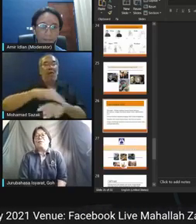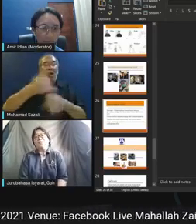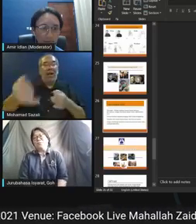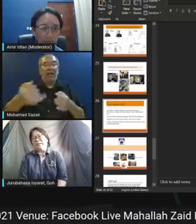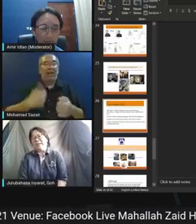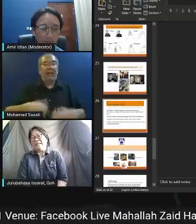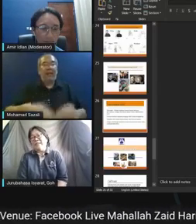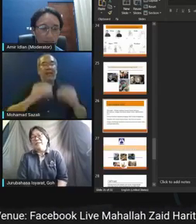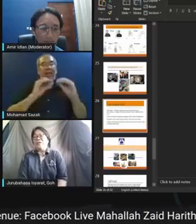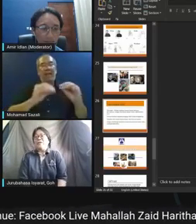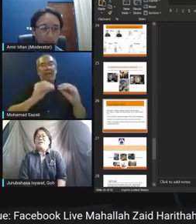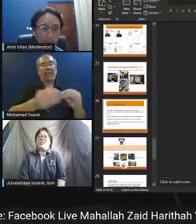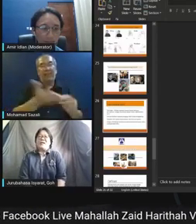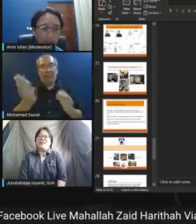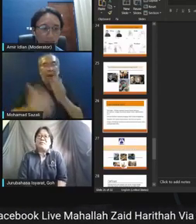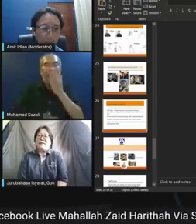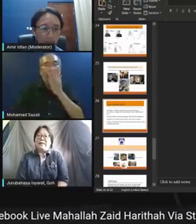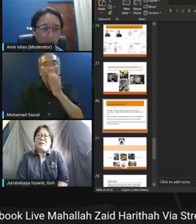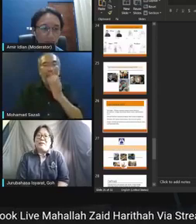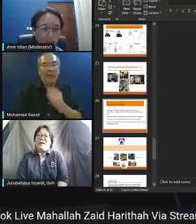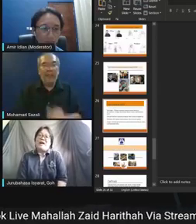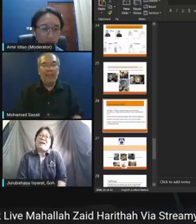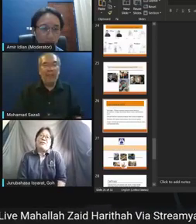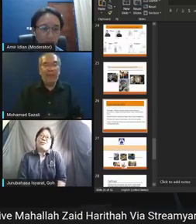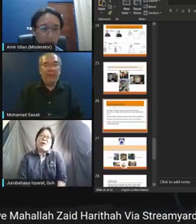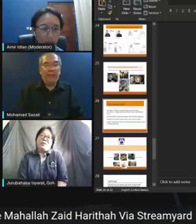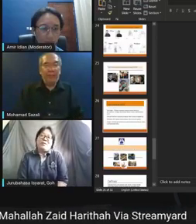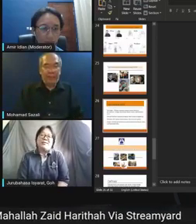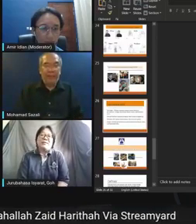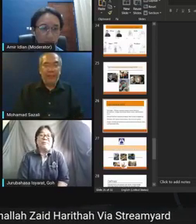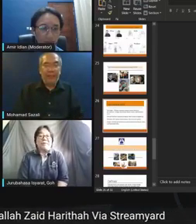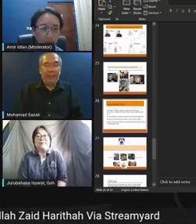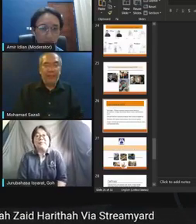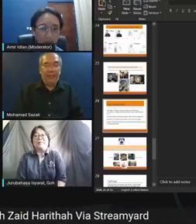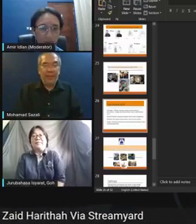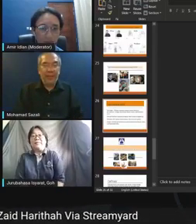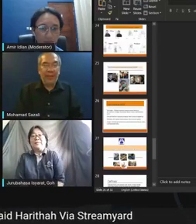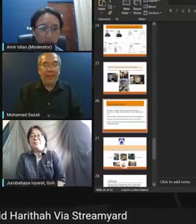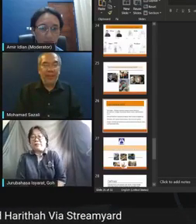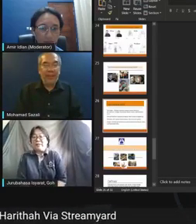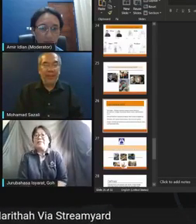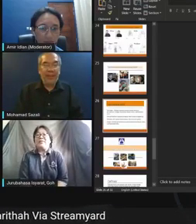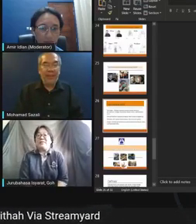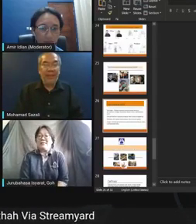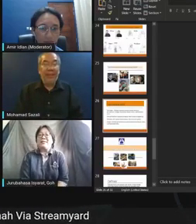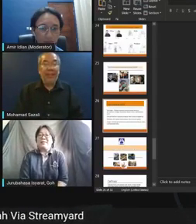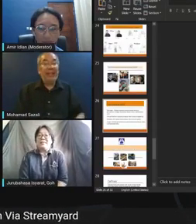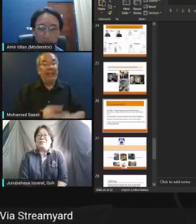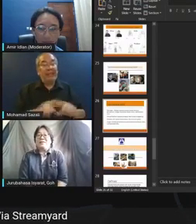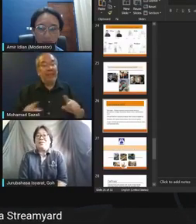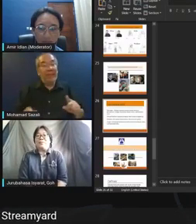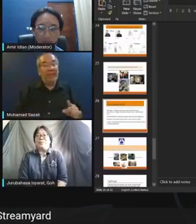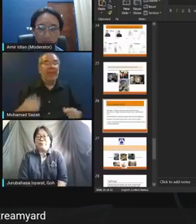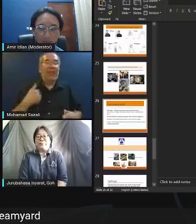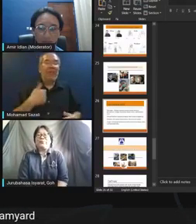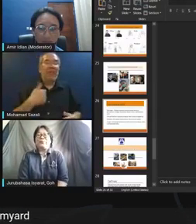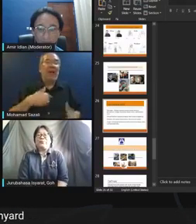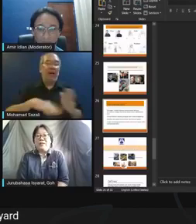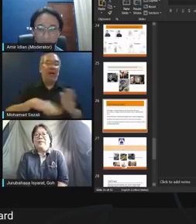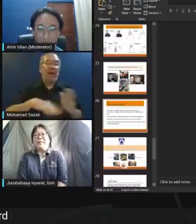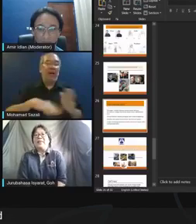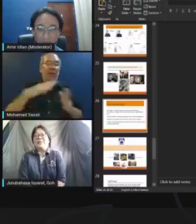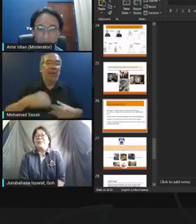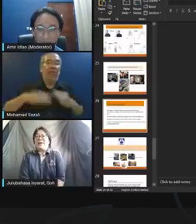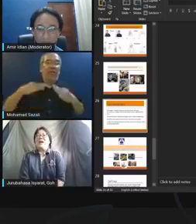like once a week. Each class is about an hour and a half to 2 hours, depending on the number of students. So